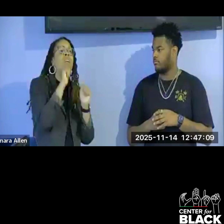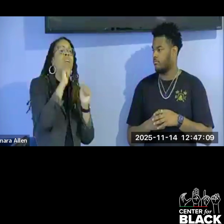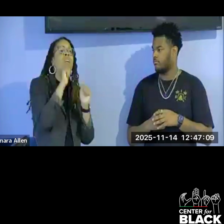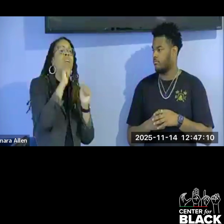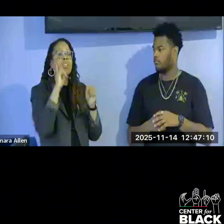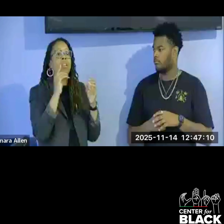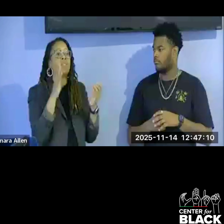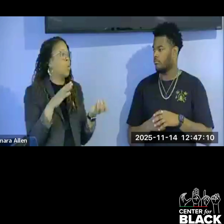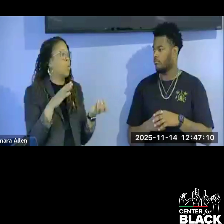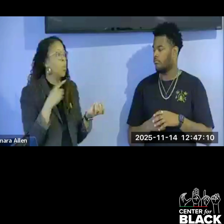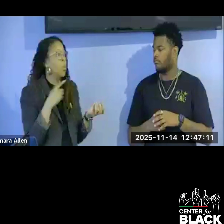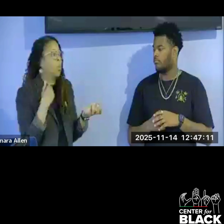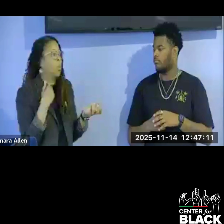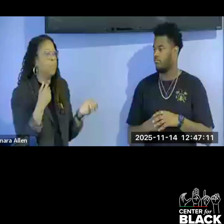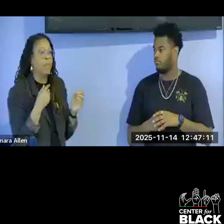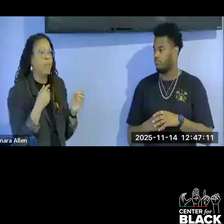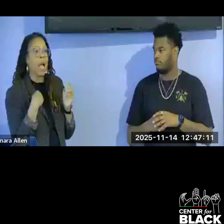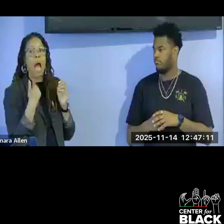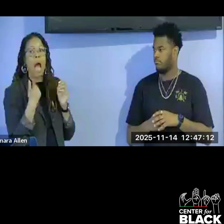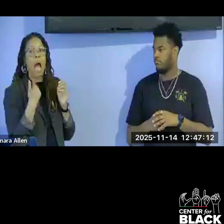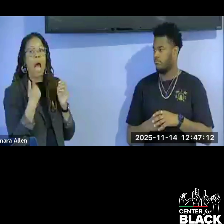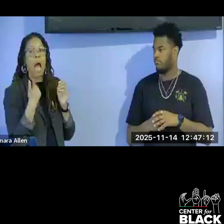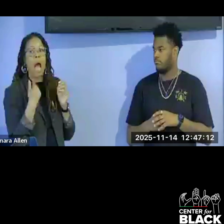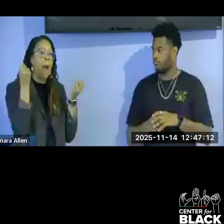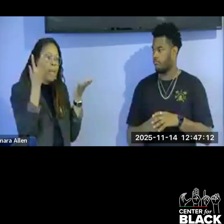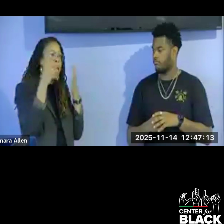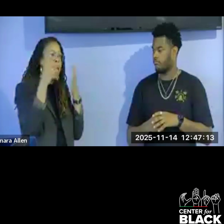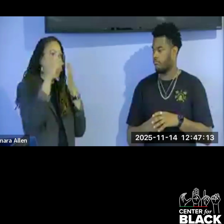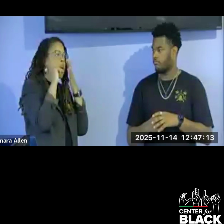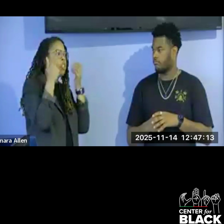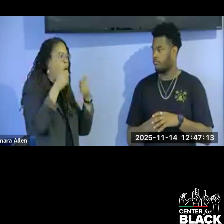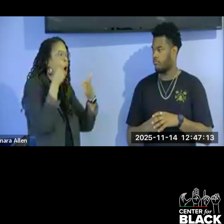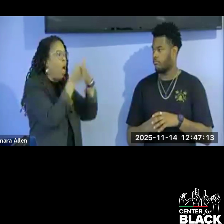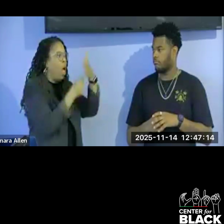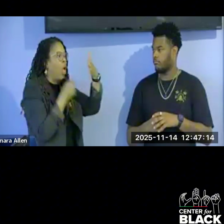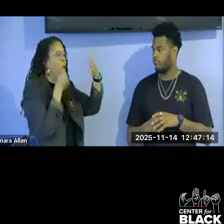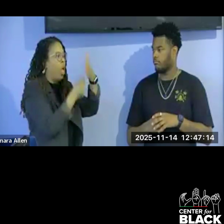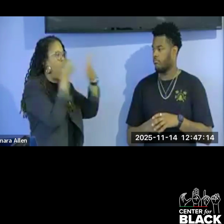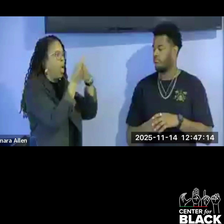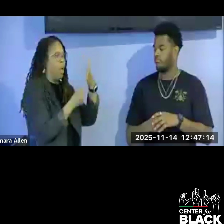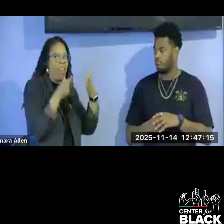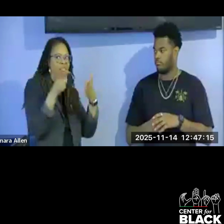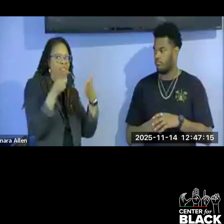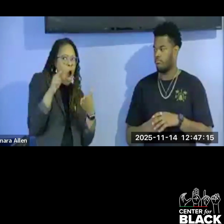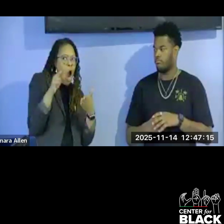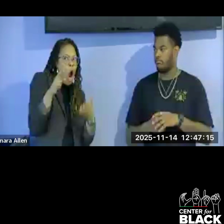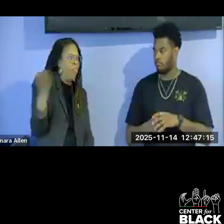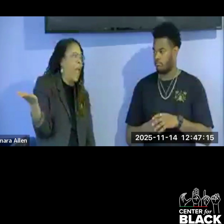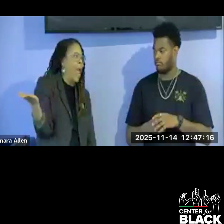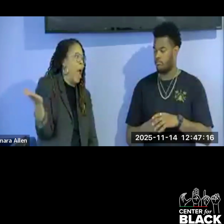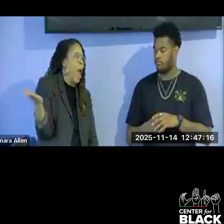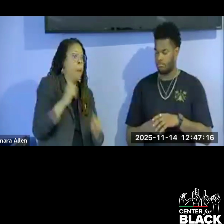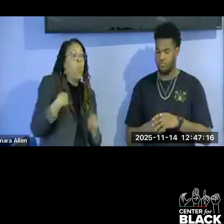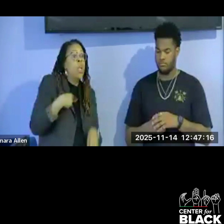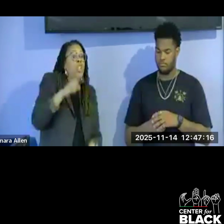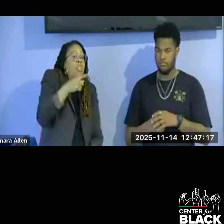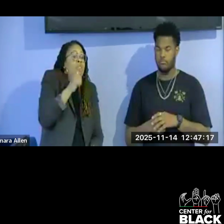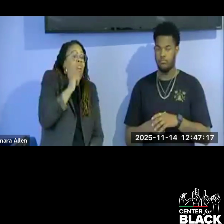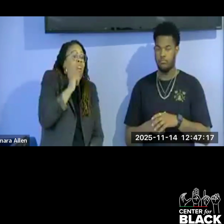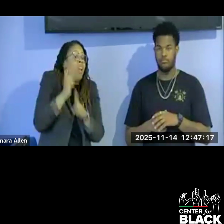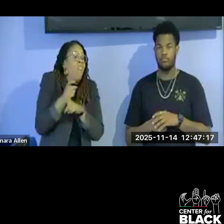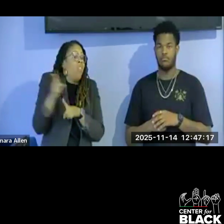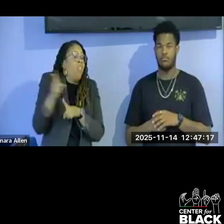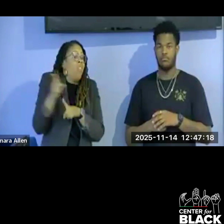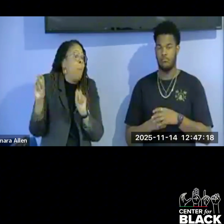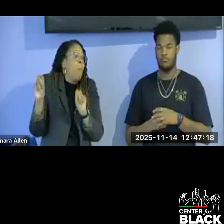So I think it's enough with that banter of not having enough resources. I've heard so many people that have tried to achieve something,